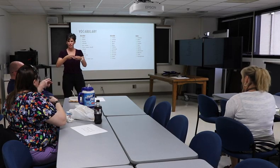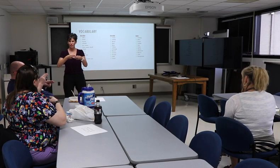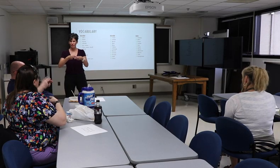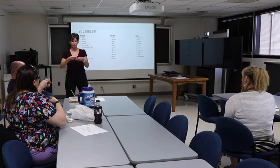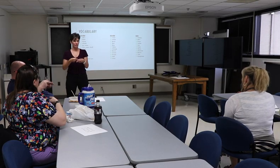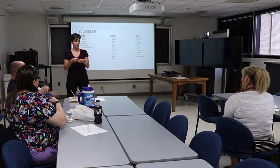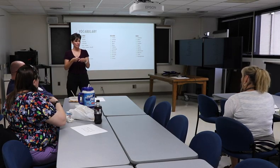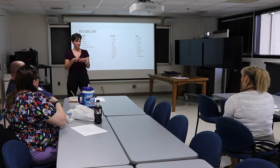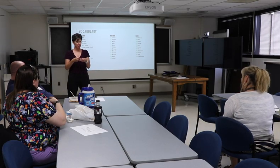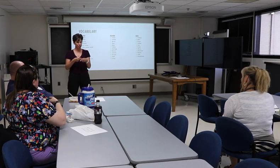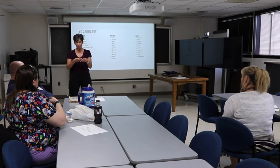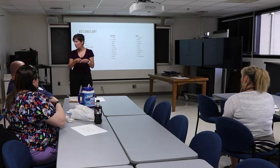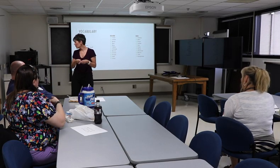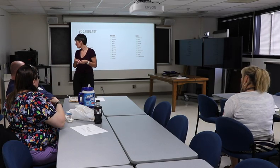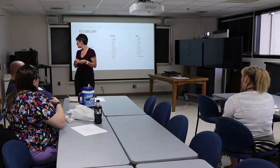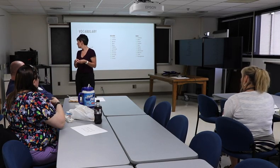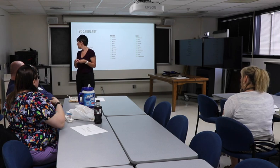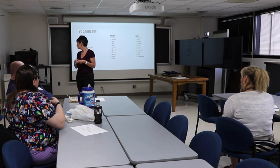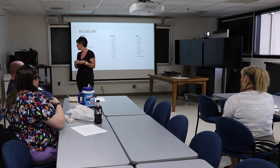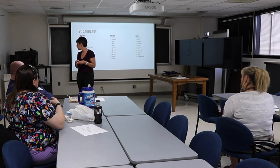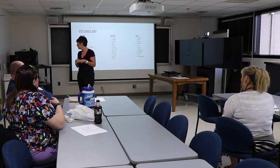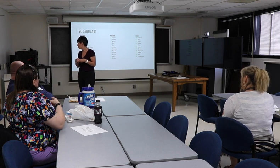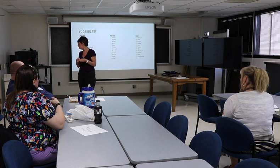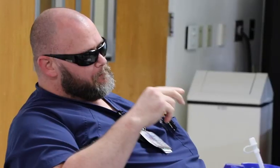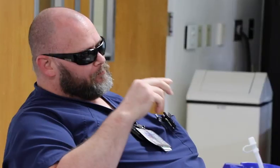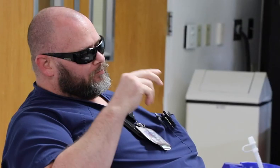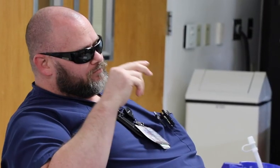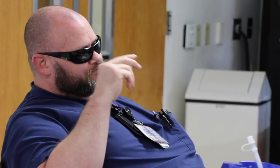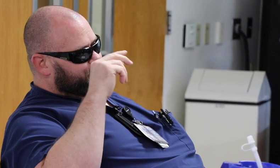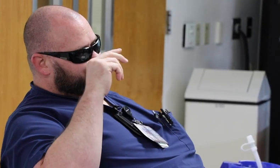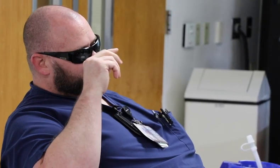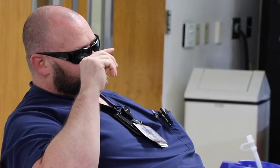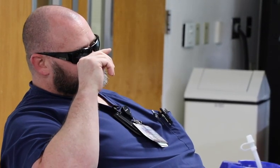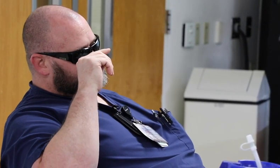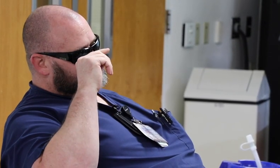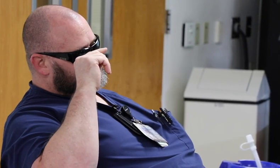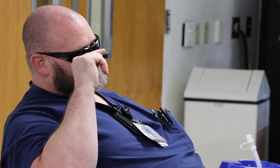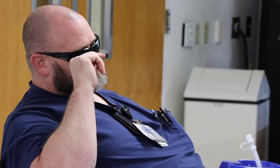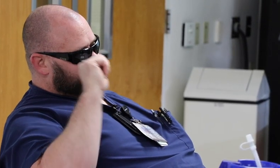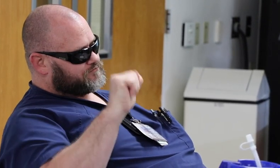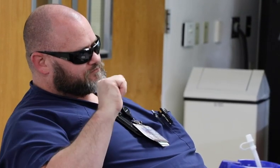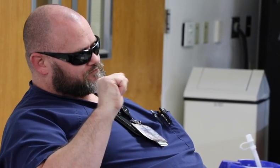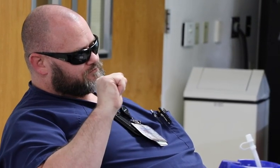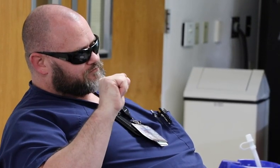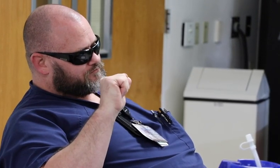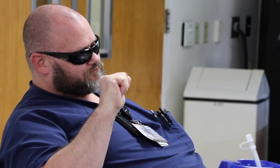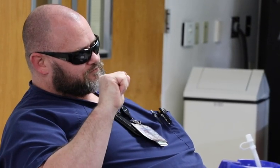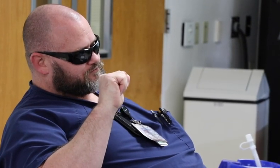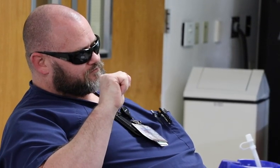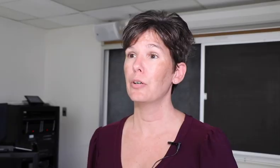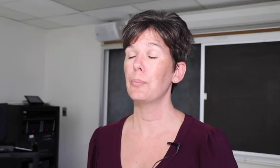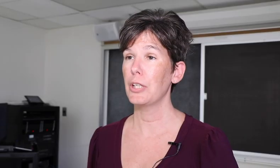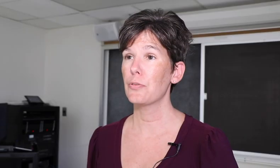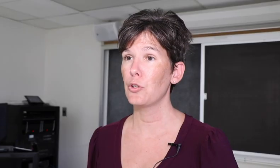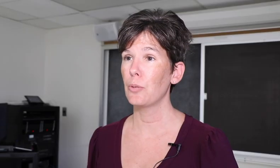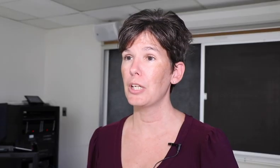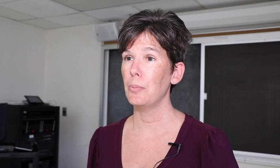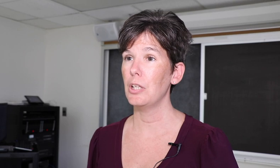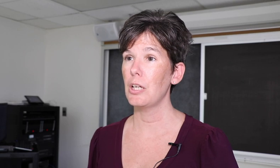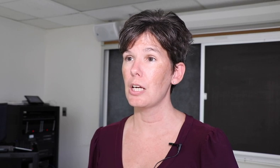it to get our staff comfortable with communicating with our deaf and hard of hearing patients and staff here at Blanchfield Army Community